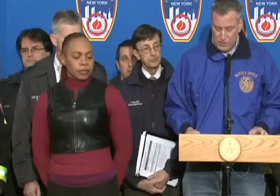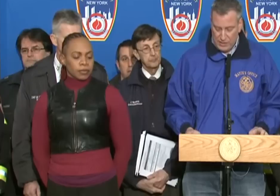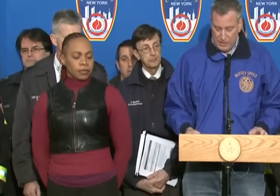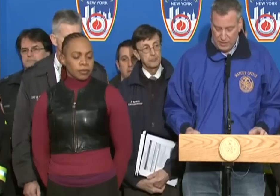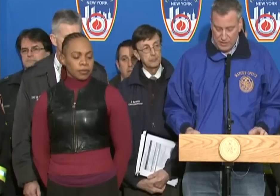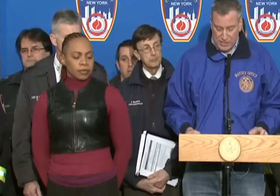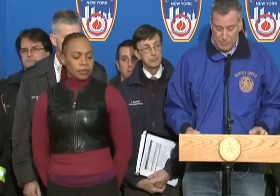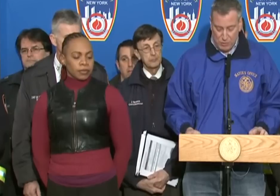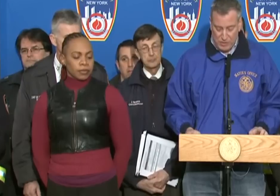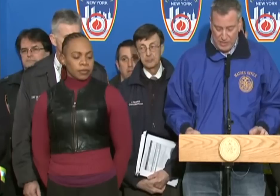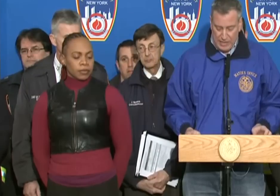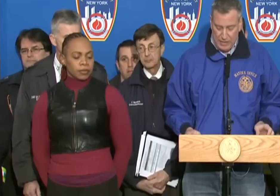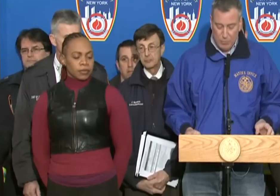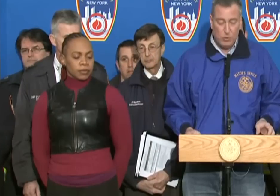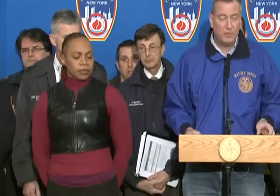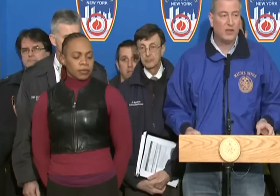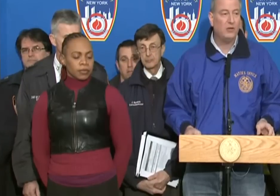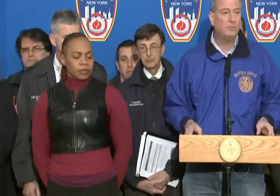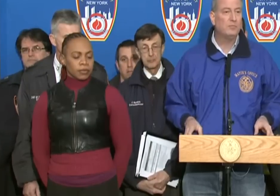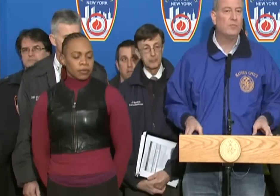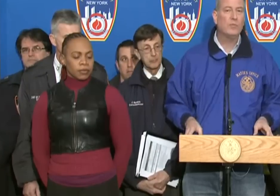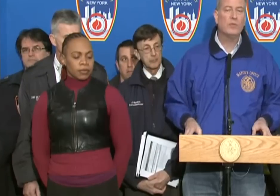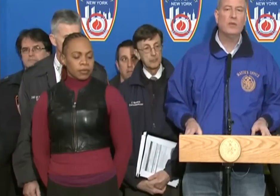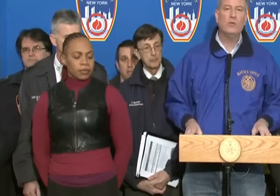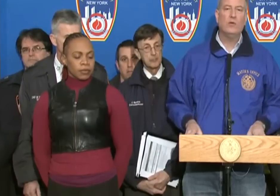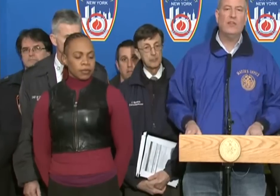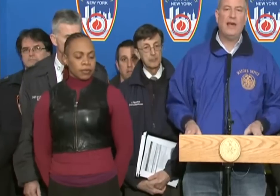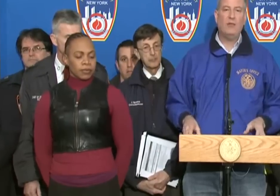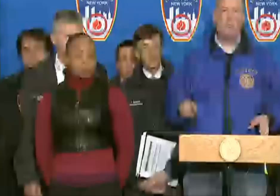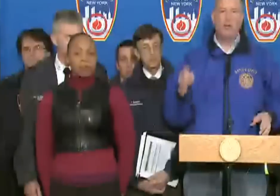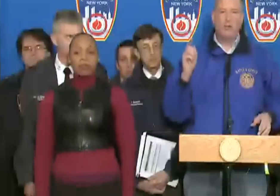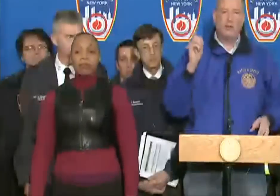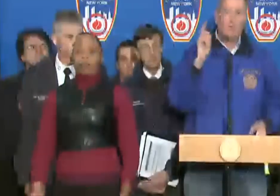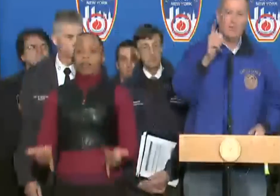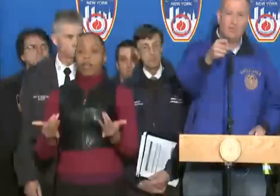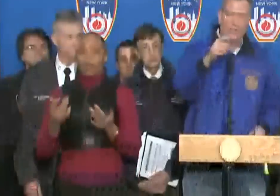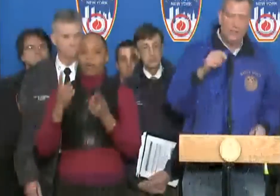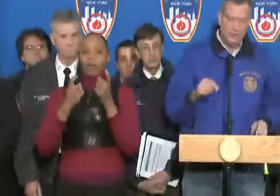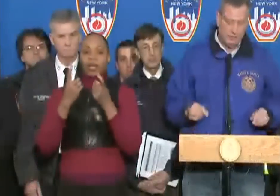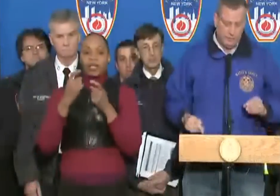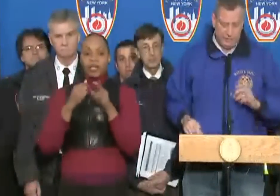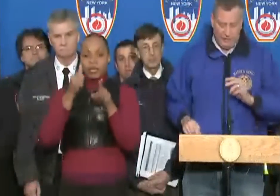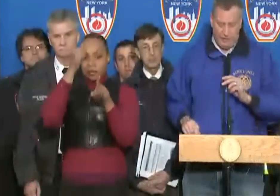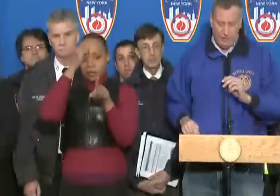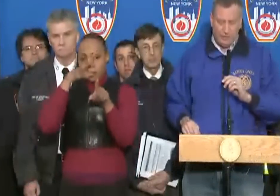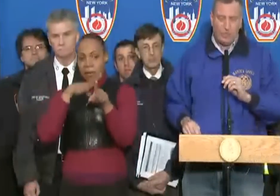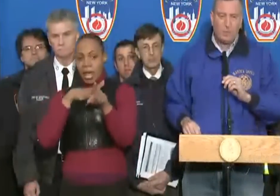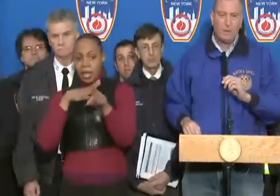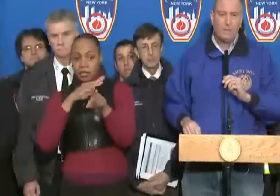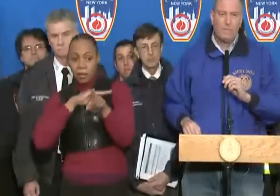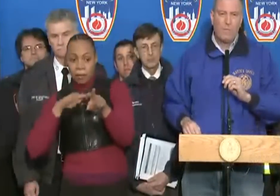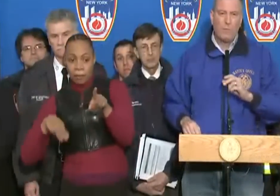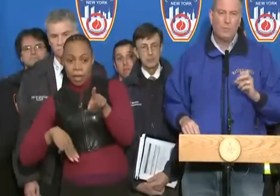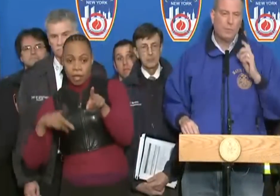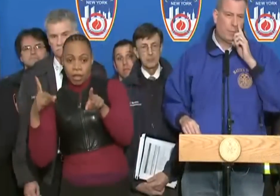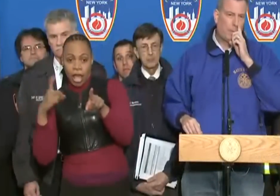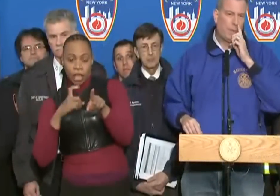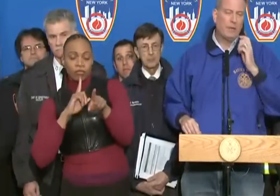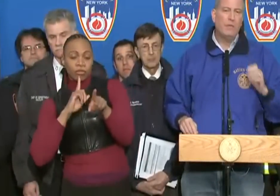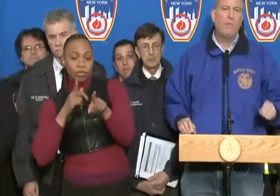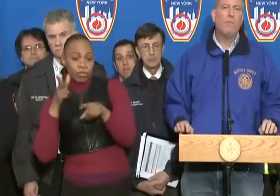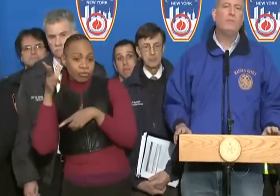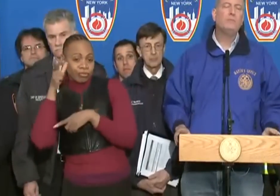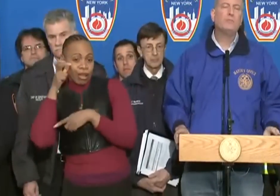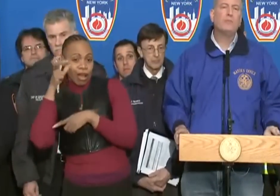favor, usen el transporte público. With that, we welcome your questions. Dave. Let me ask you, I'm sure you've heard the